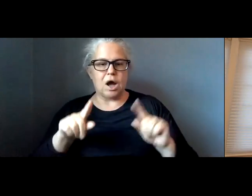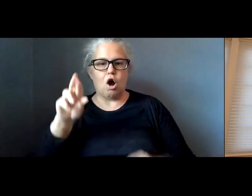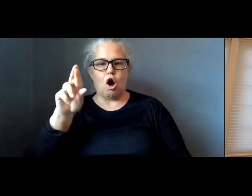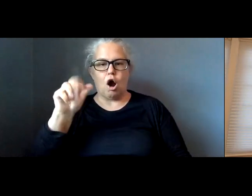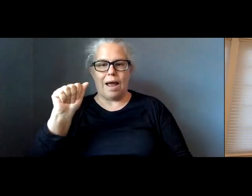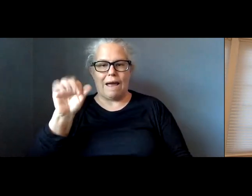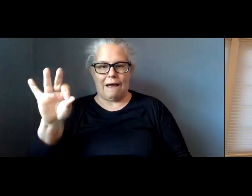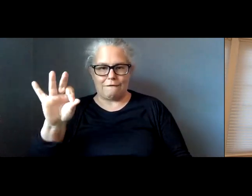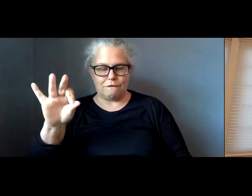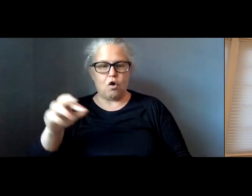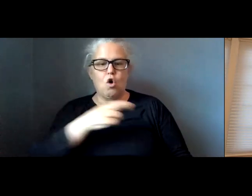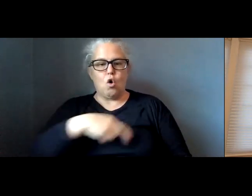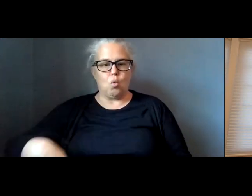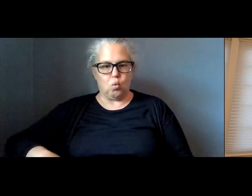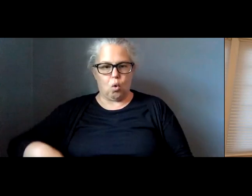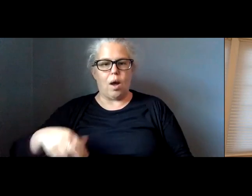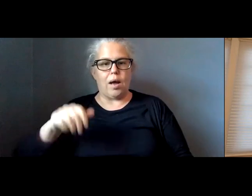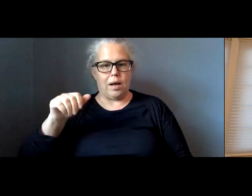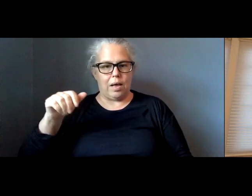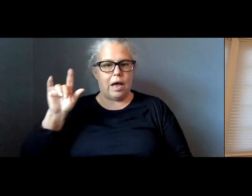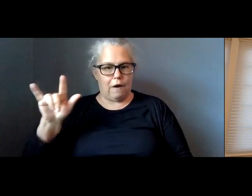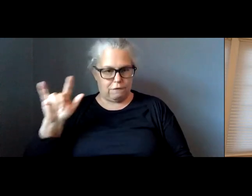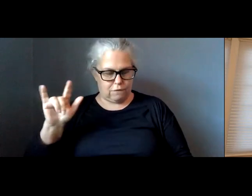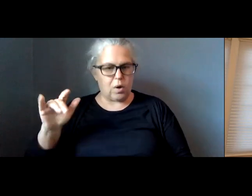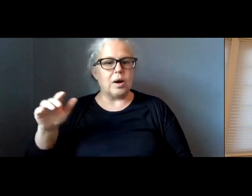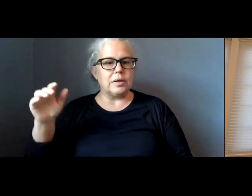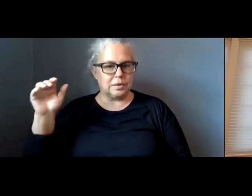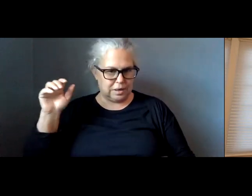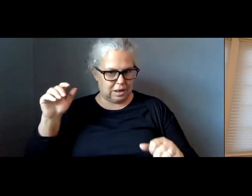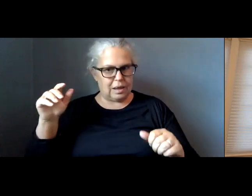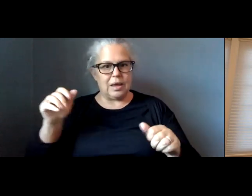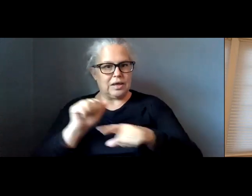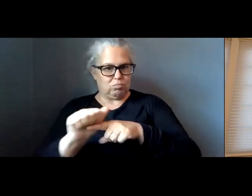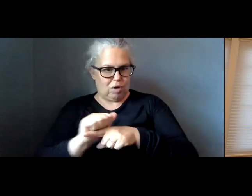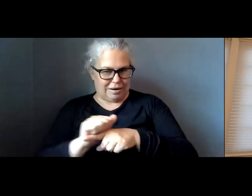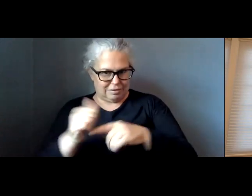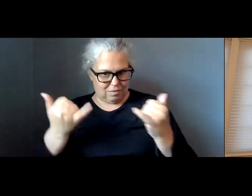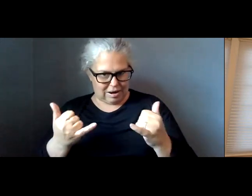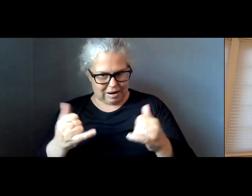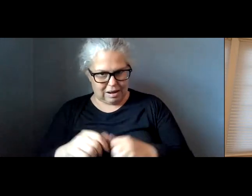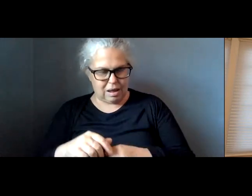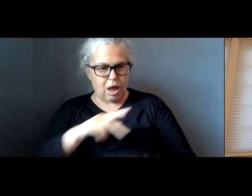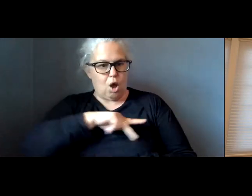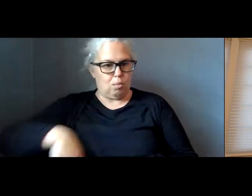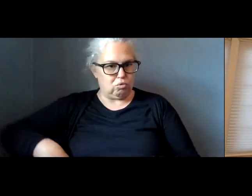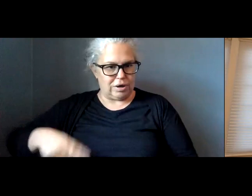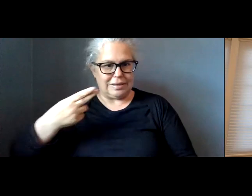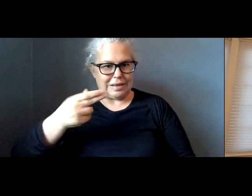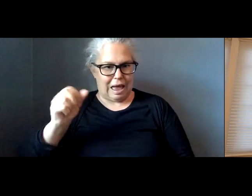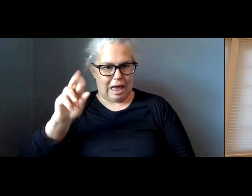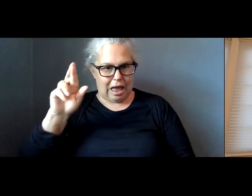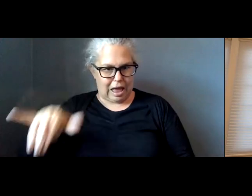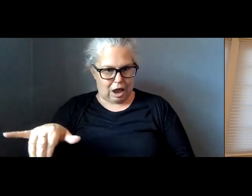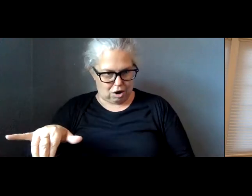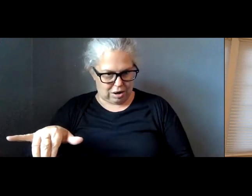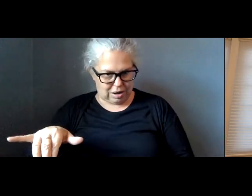having maneuvers nearby and we can call them in. And Prince Harry is likely to